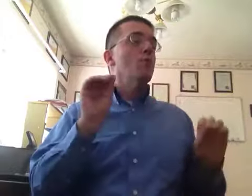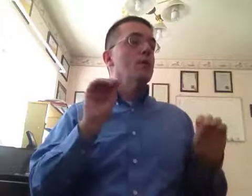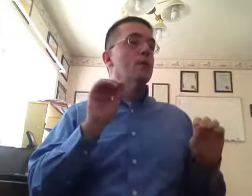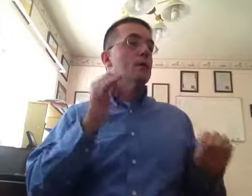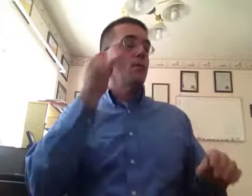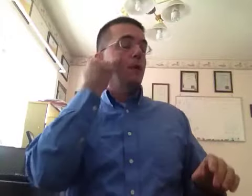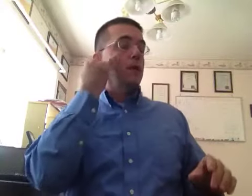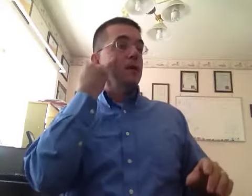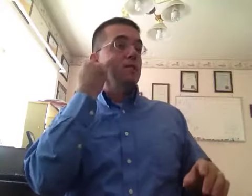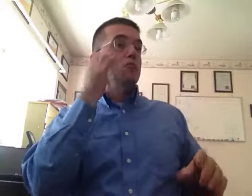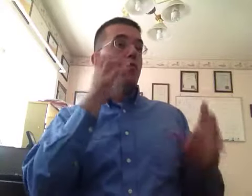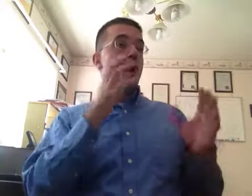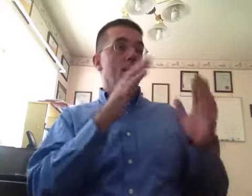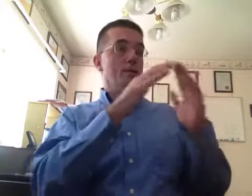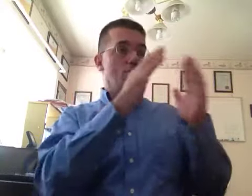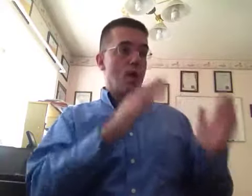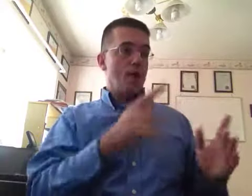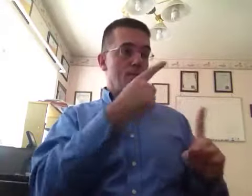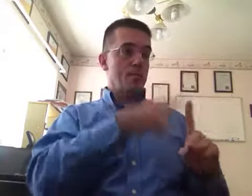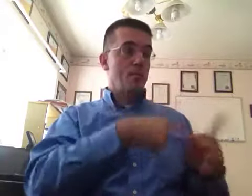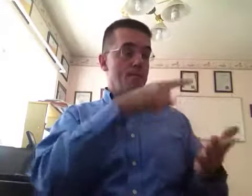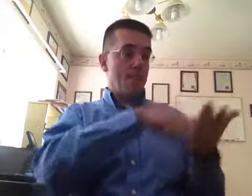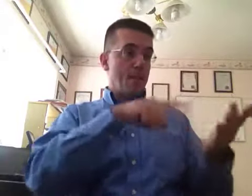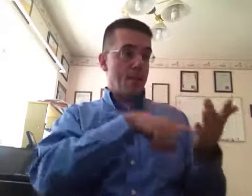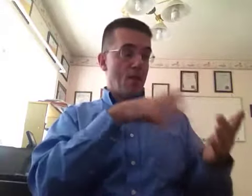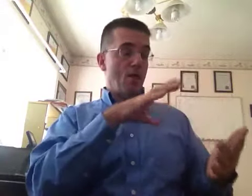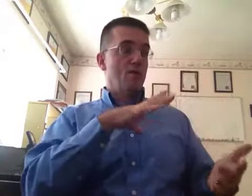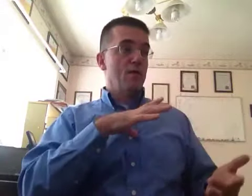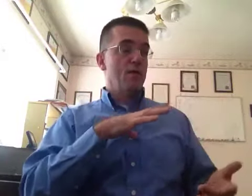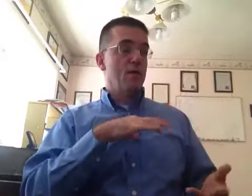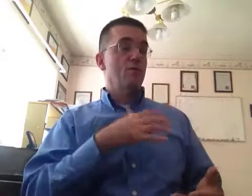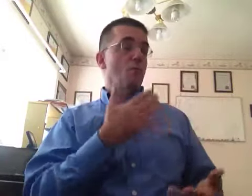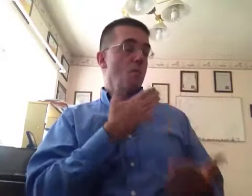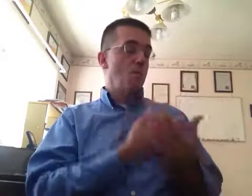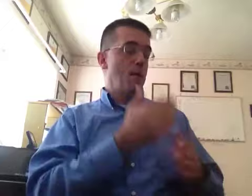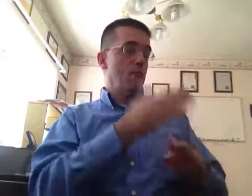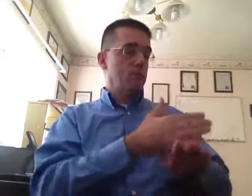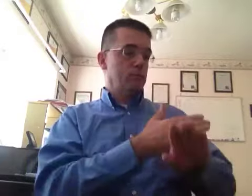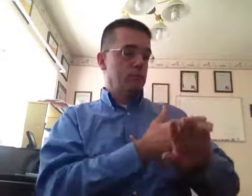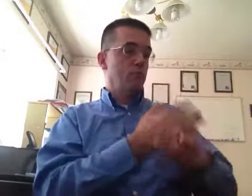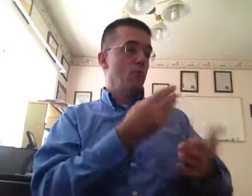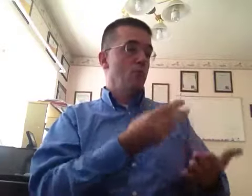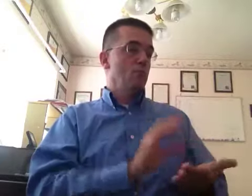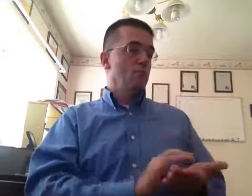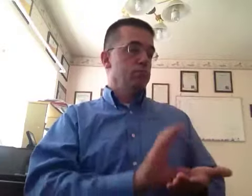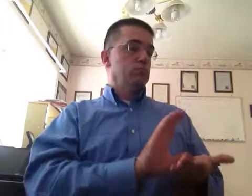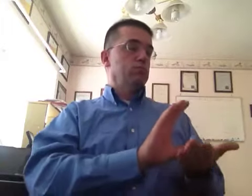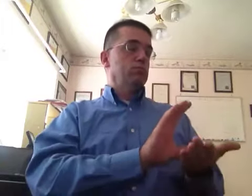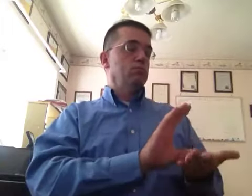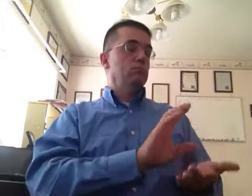that light. Then we juxtapose that with, if your child needs something tomorrow and you're cash